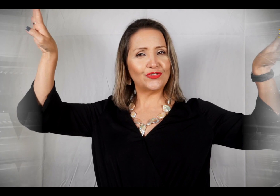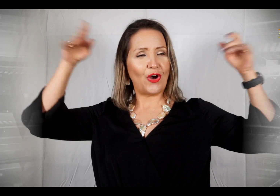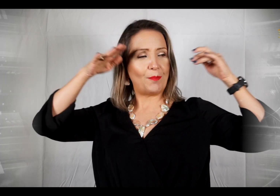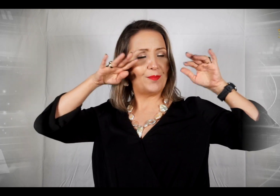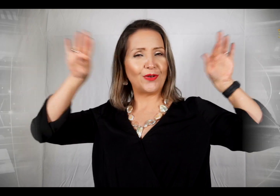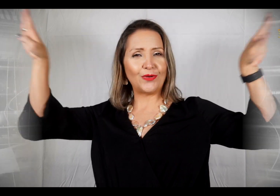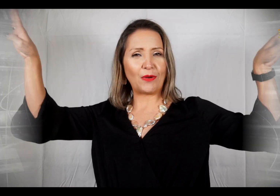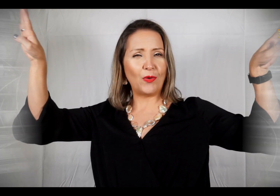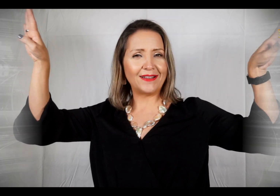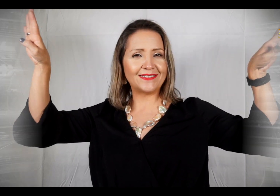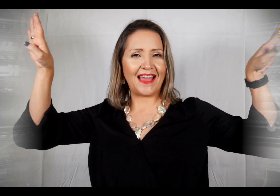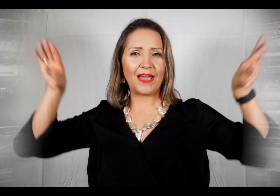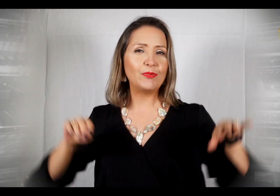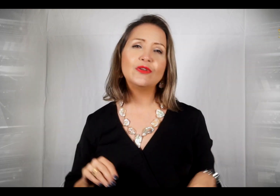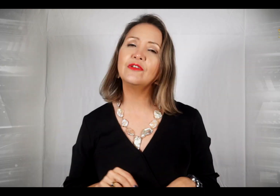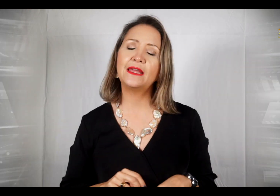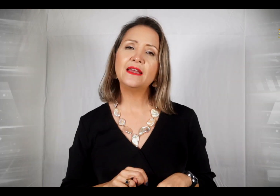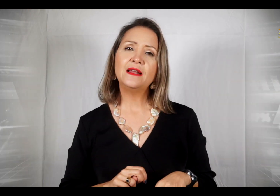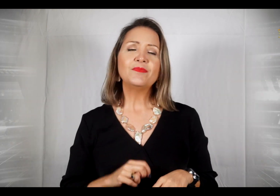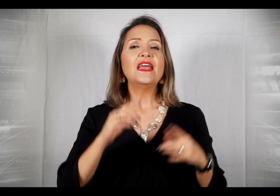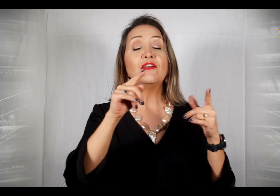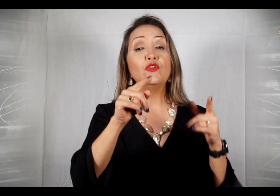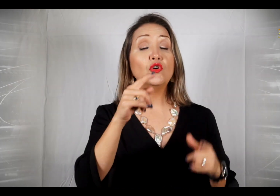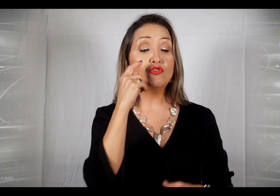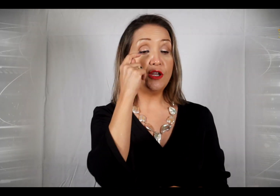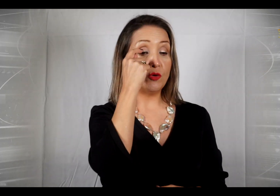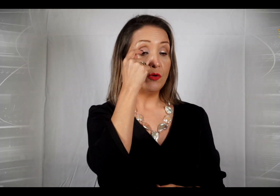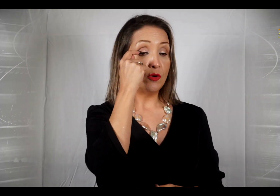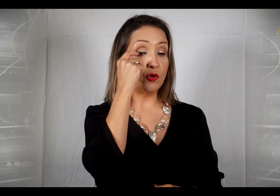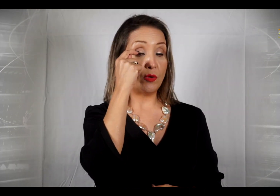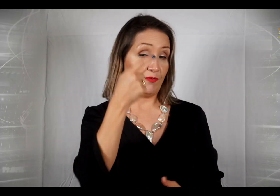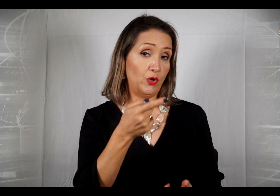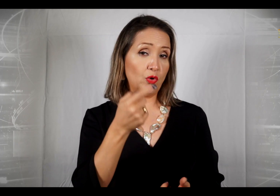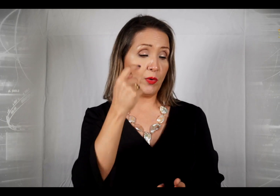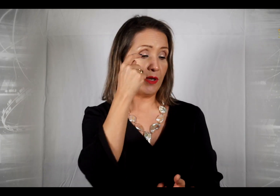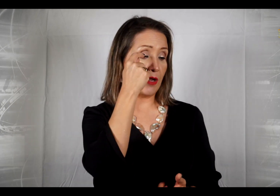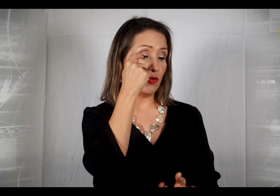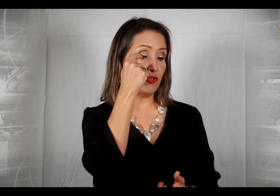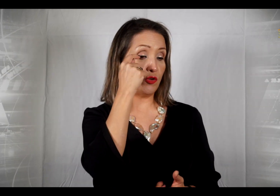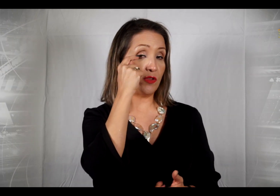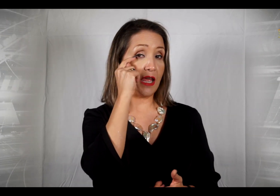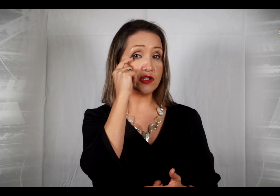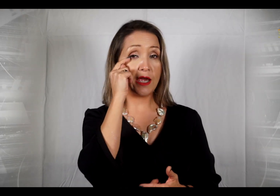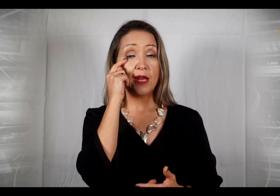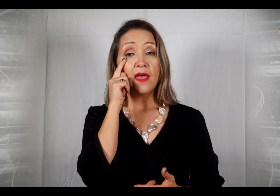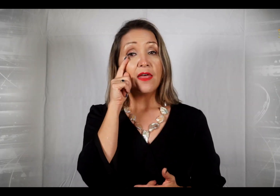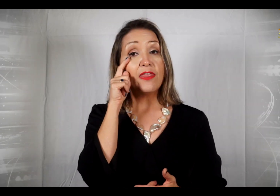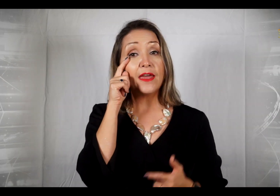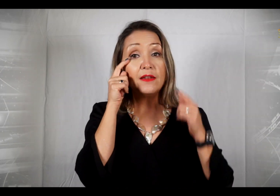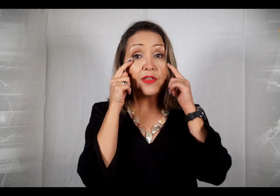up, that wings the eye beautifully. If you glue it and continue the lash line, then the